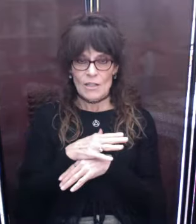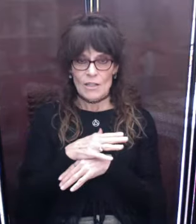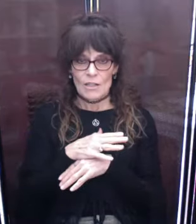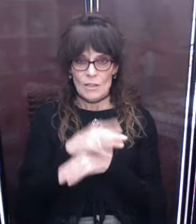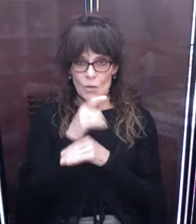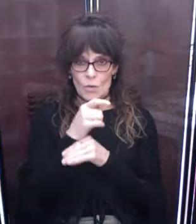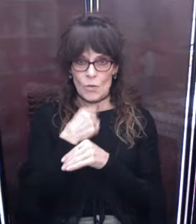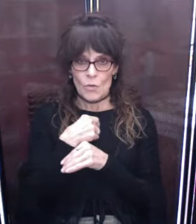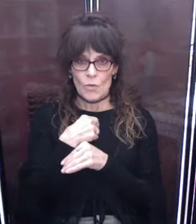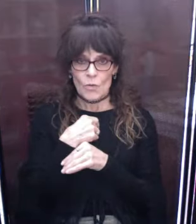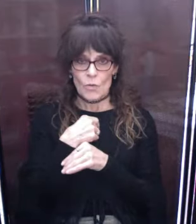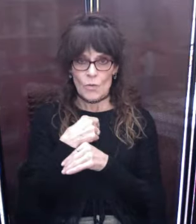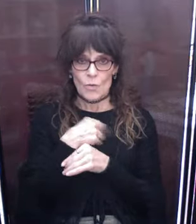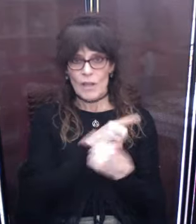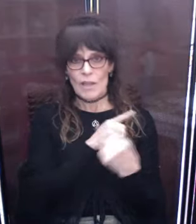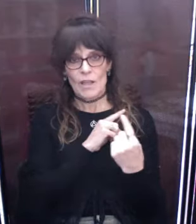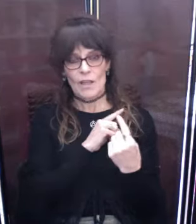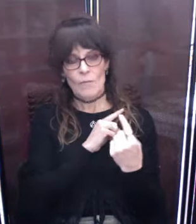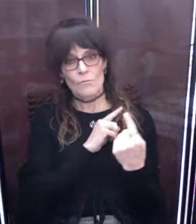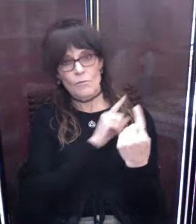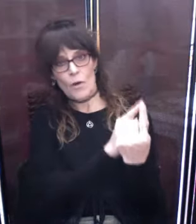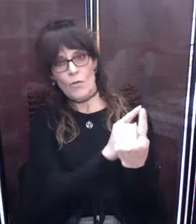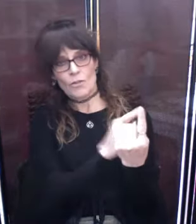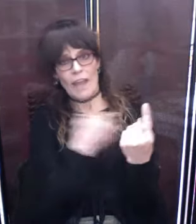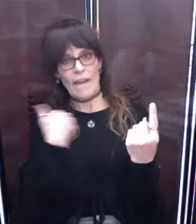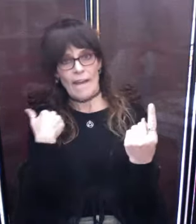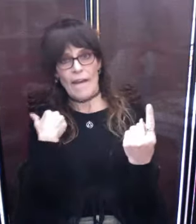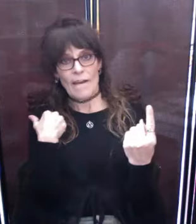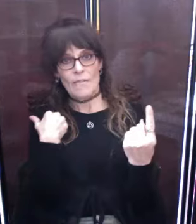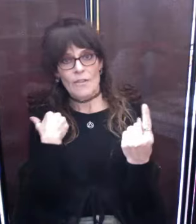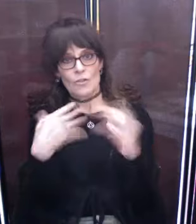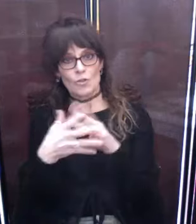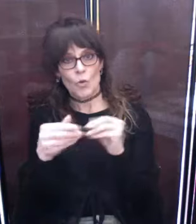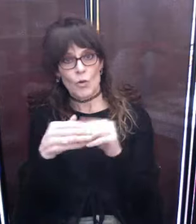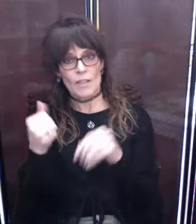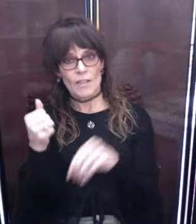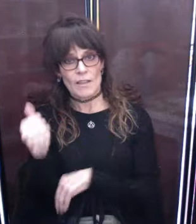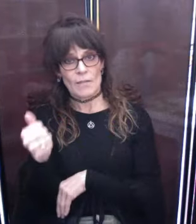properly armed with facts about himself. There's no lectures to be endured.